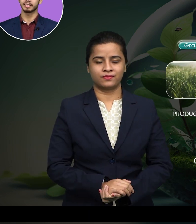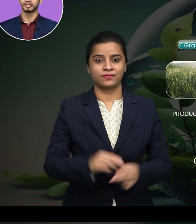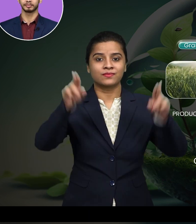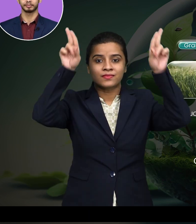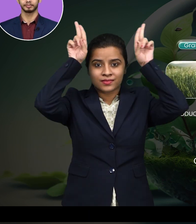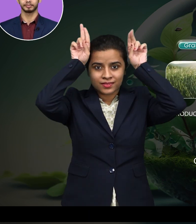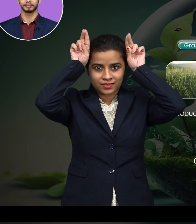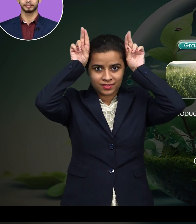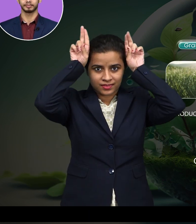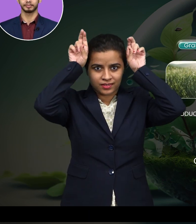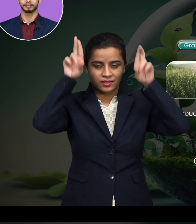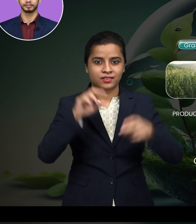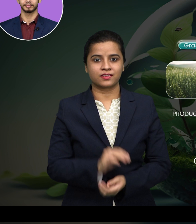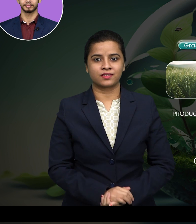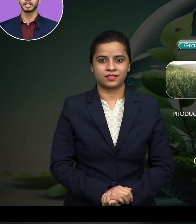rabbit,